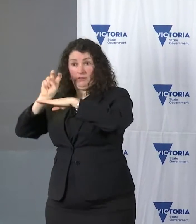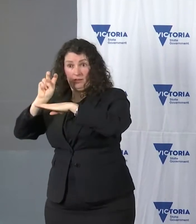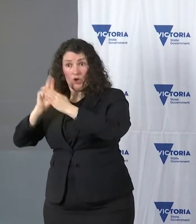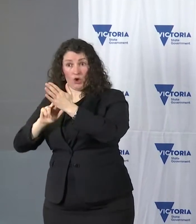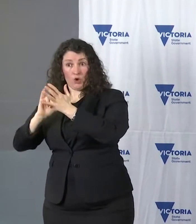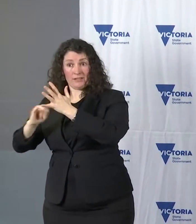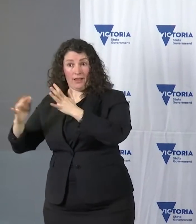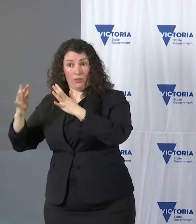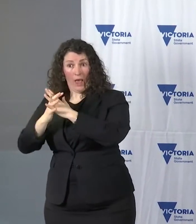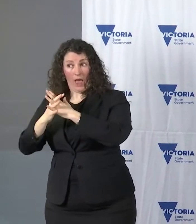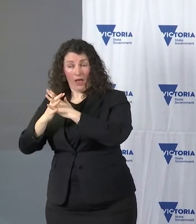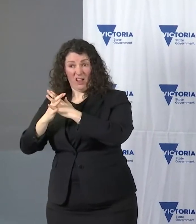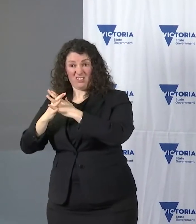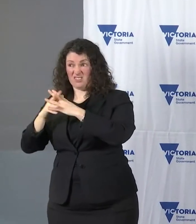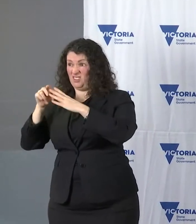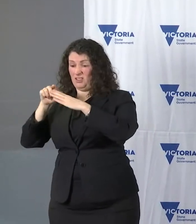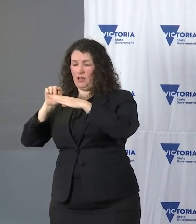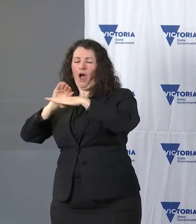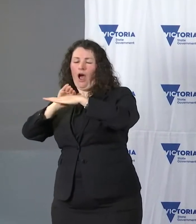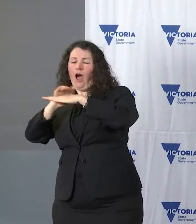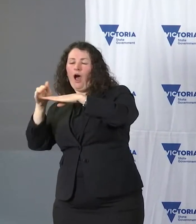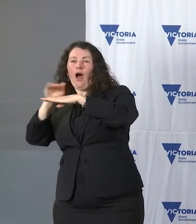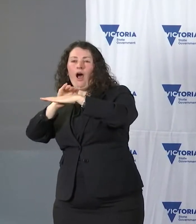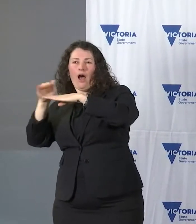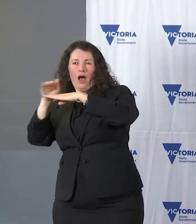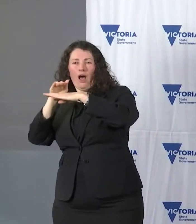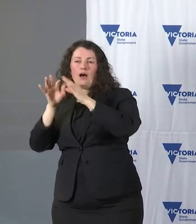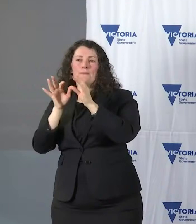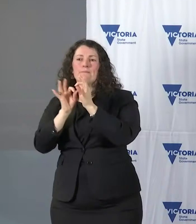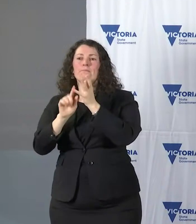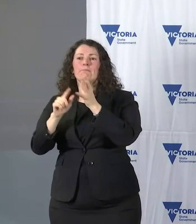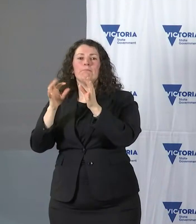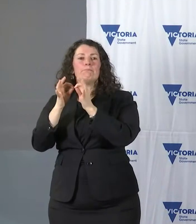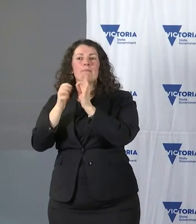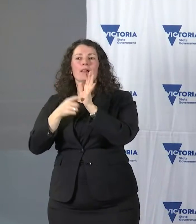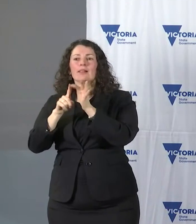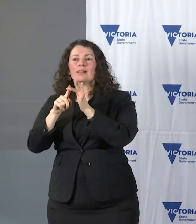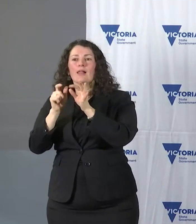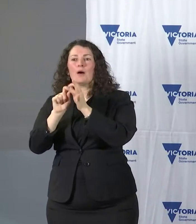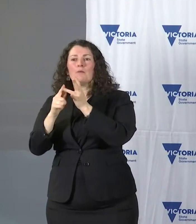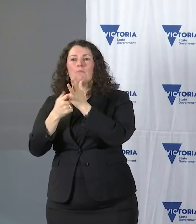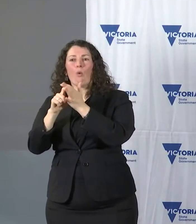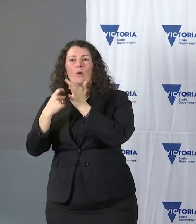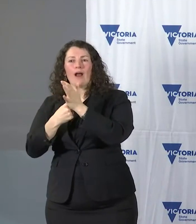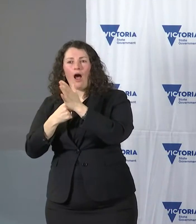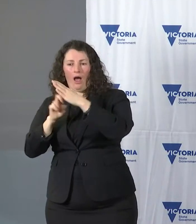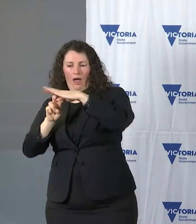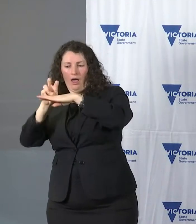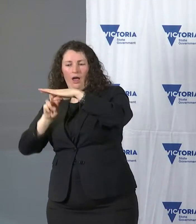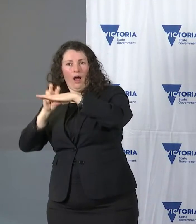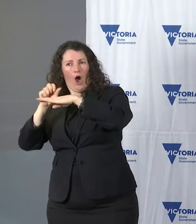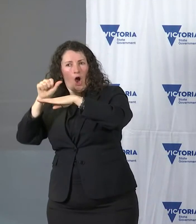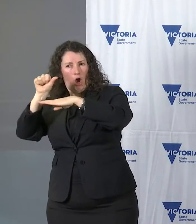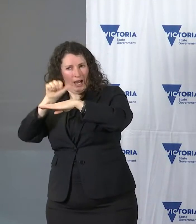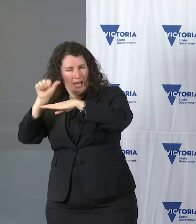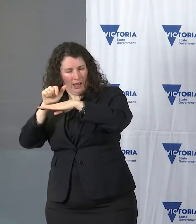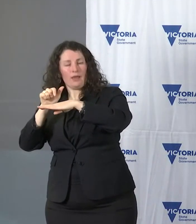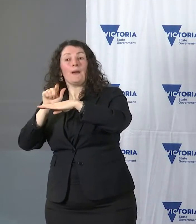you're a specialised worker and have a permit. So don't travel to an extreme risk zone and don't travel to a red